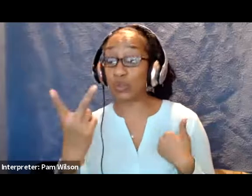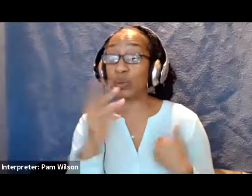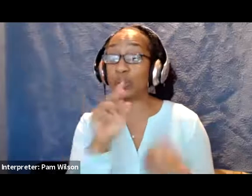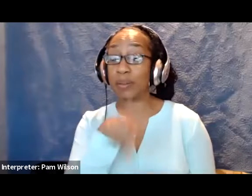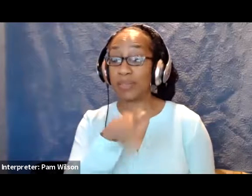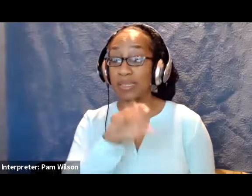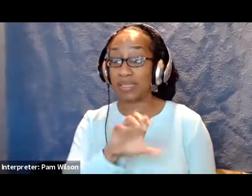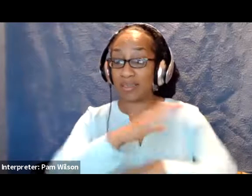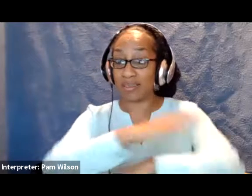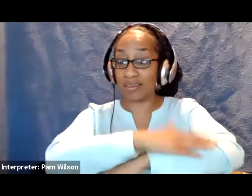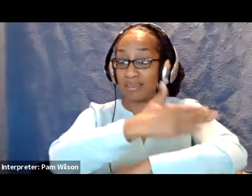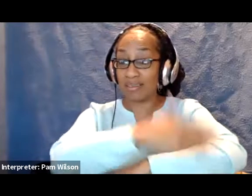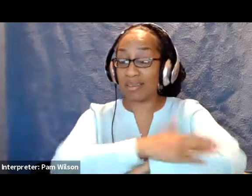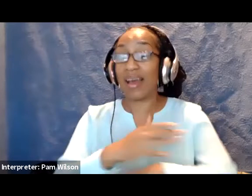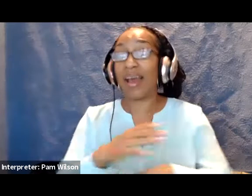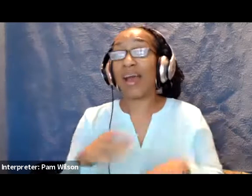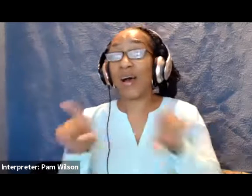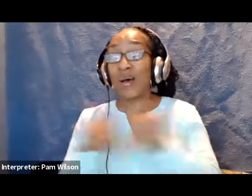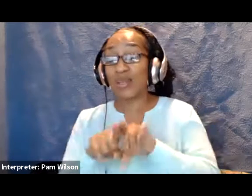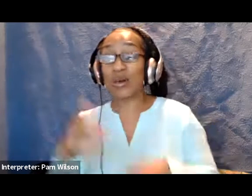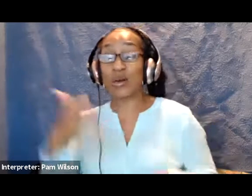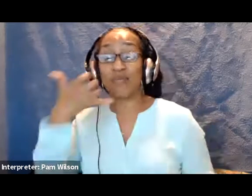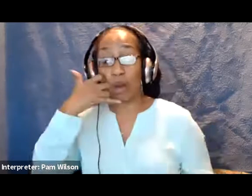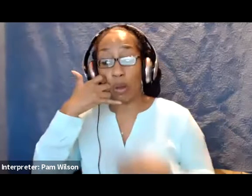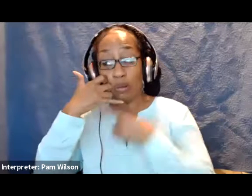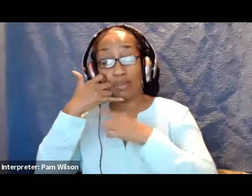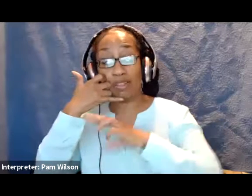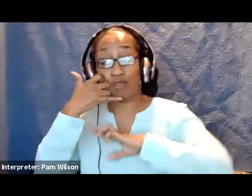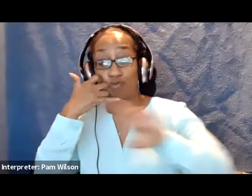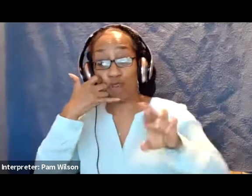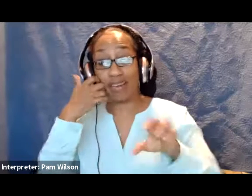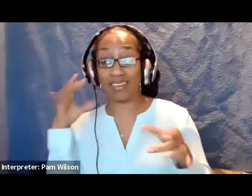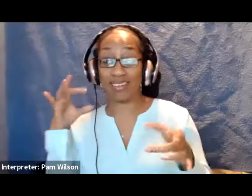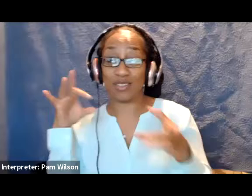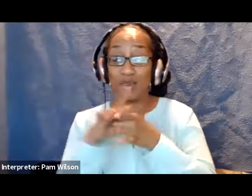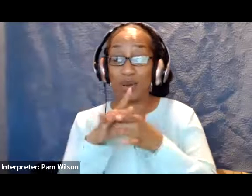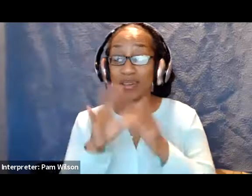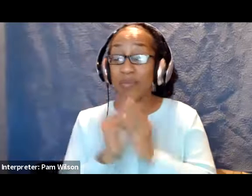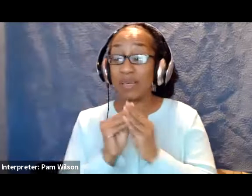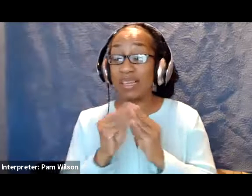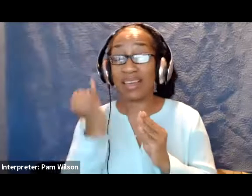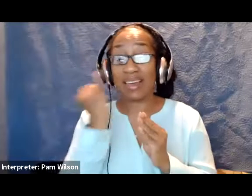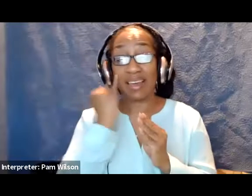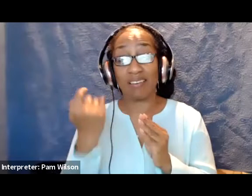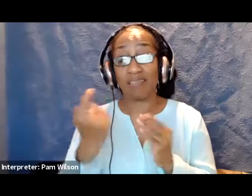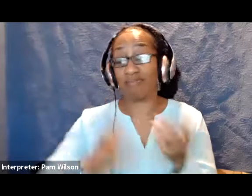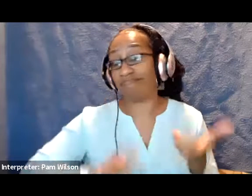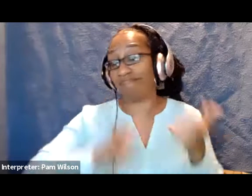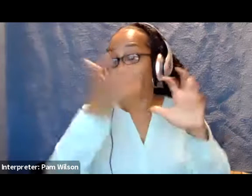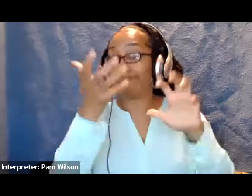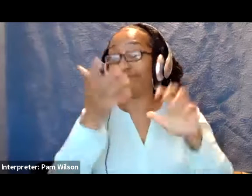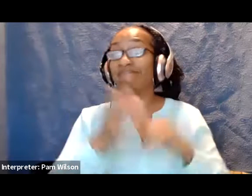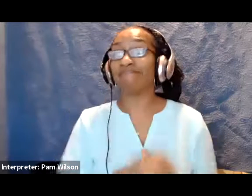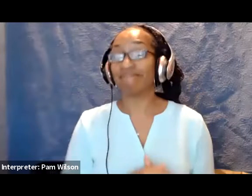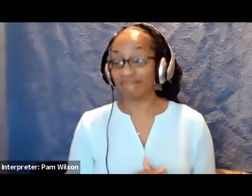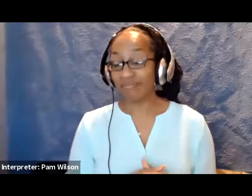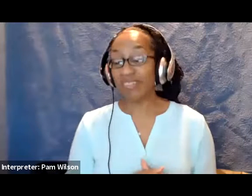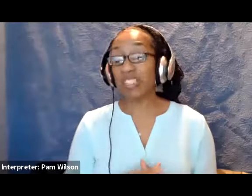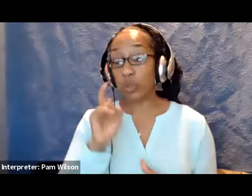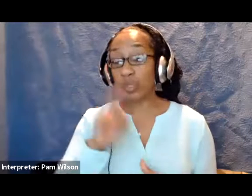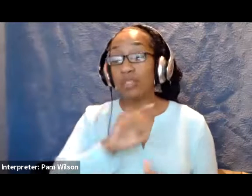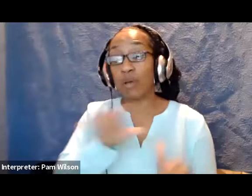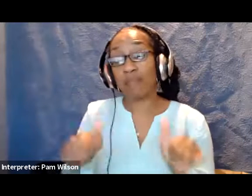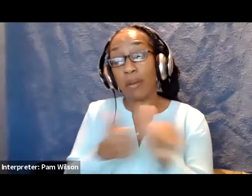I actually have my phone ready to join the meeting in case there is a problem. So you do want to have a